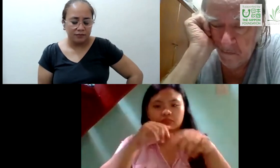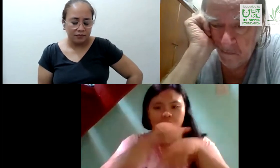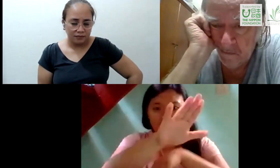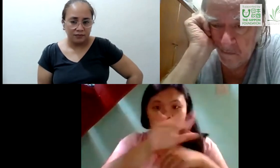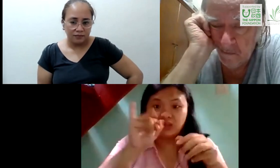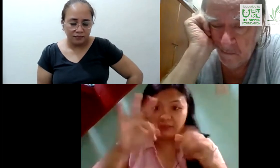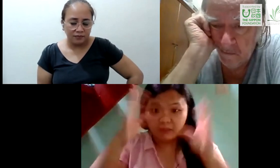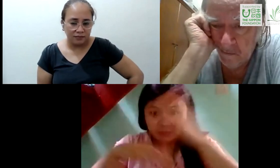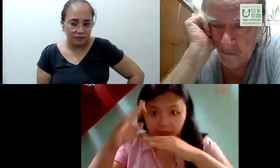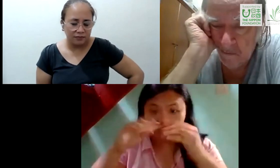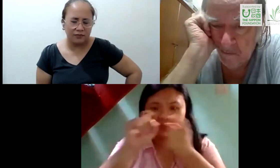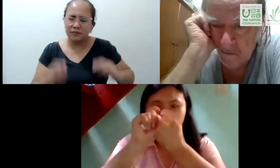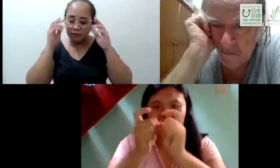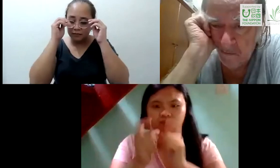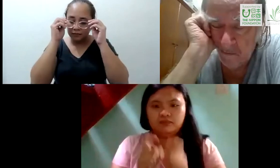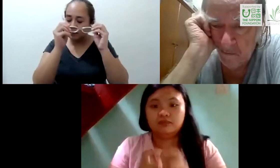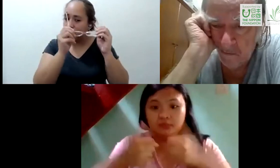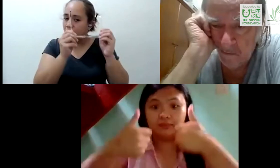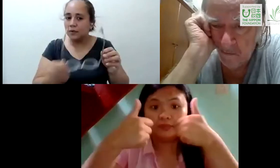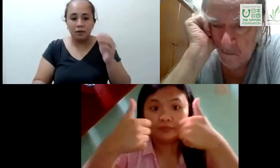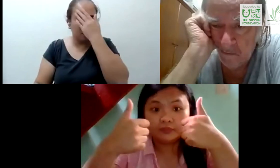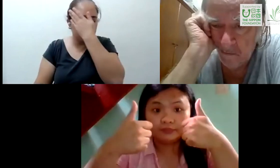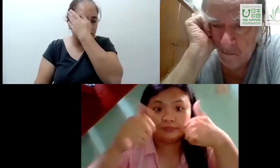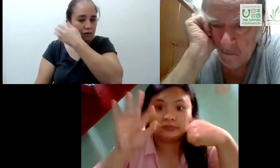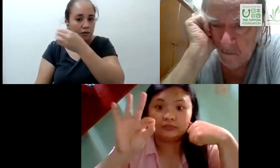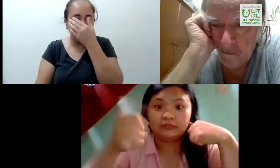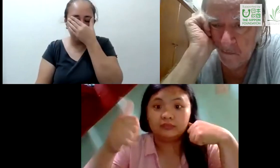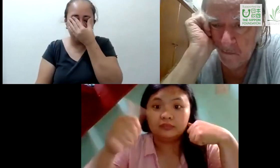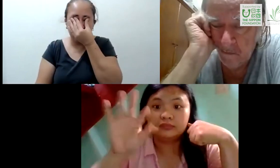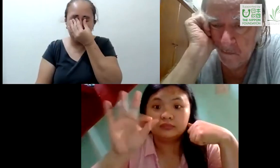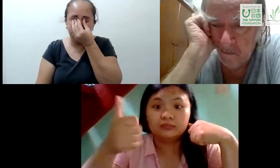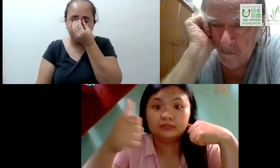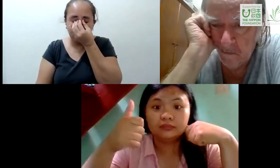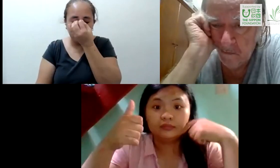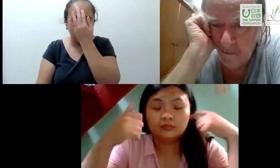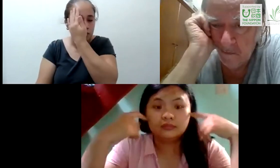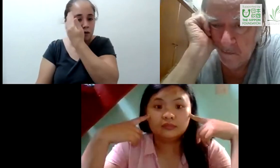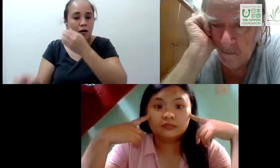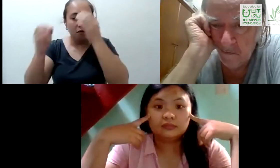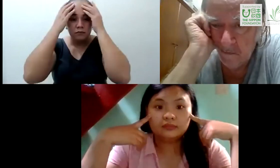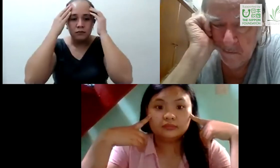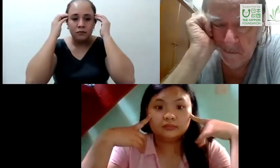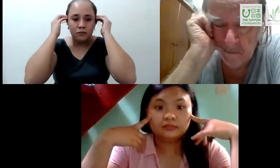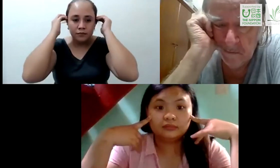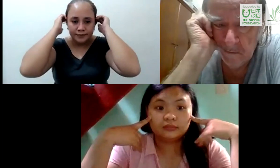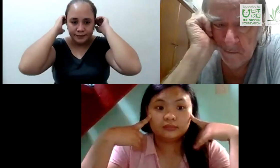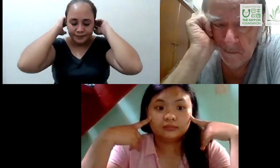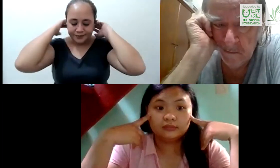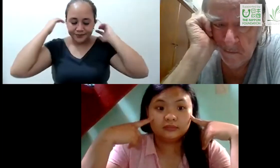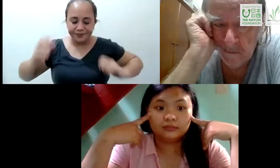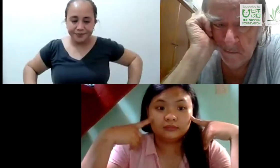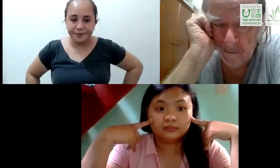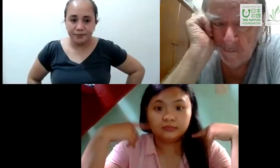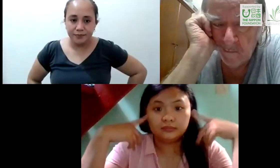uh, talk about that for a bit and do some revisions based on the ones that I sent